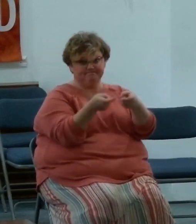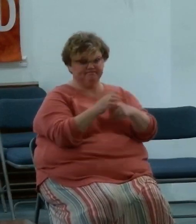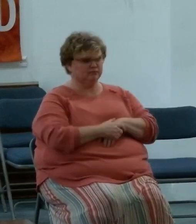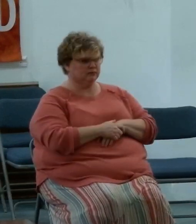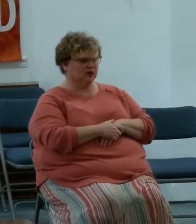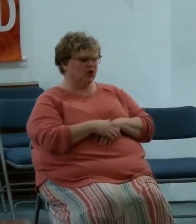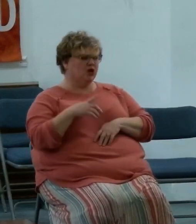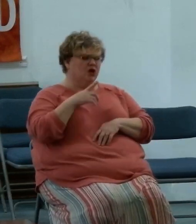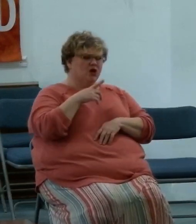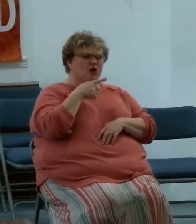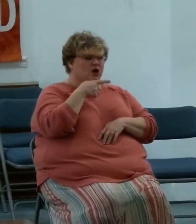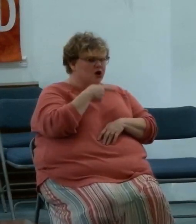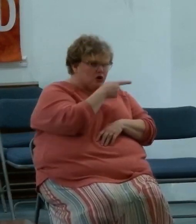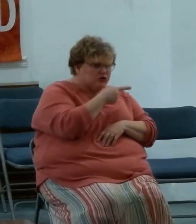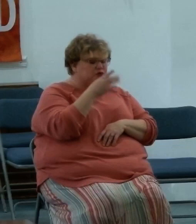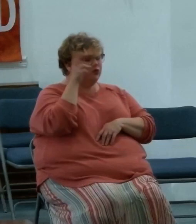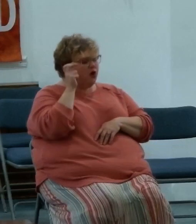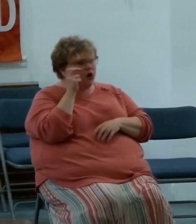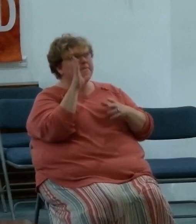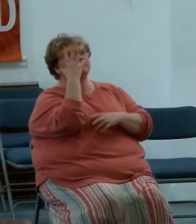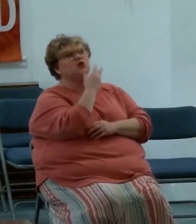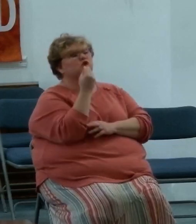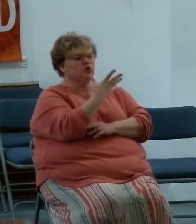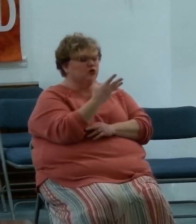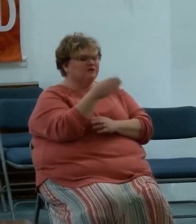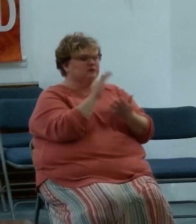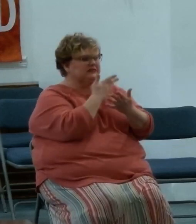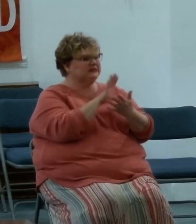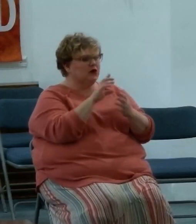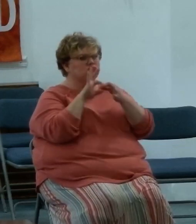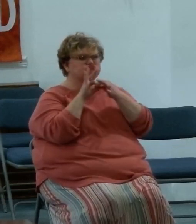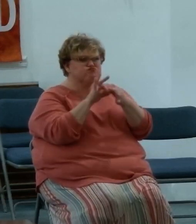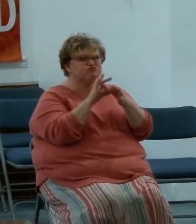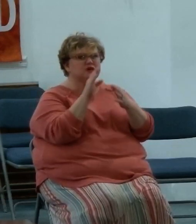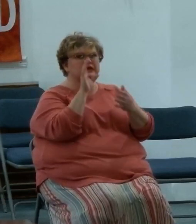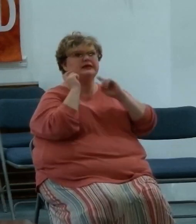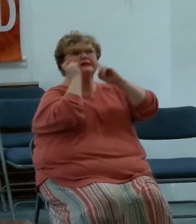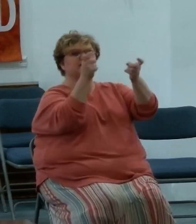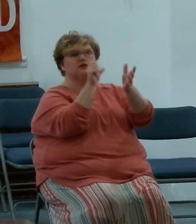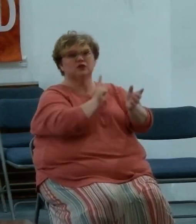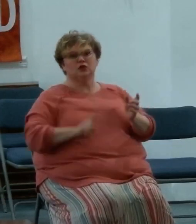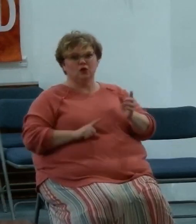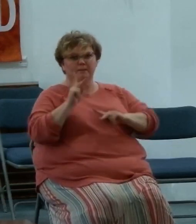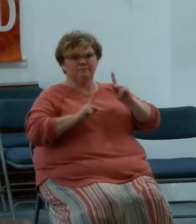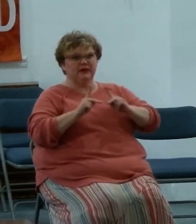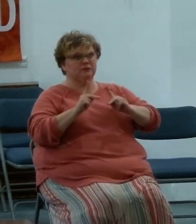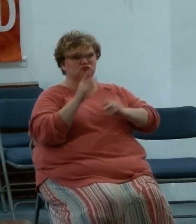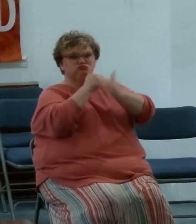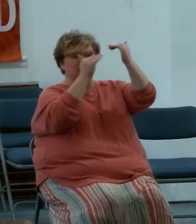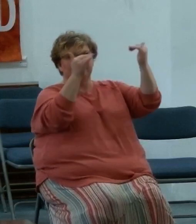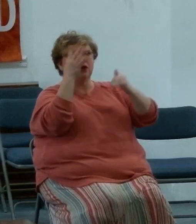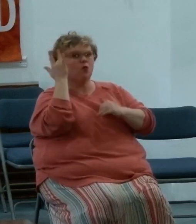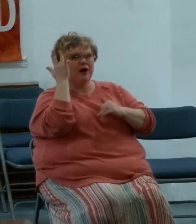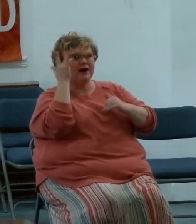just heard that beautiful song that Brother Mike just sang about giving to the Lord, right? and the people that was in heaven because somebody gave. And